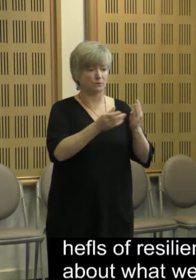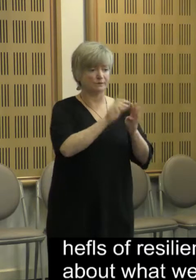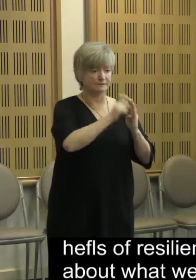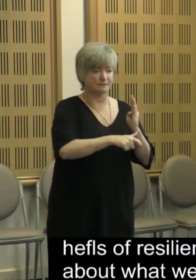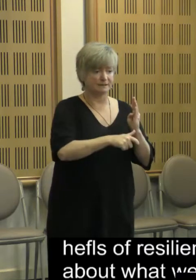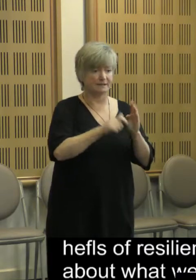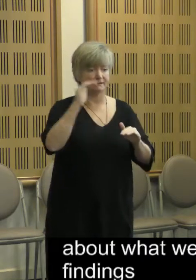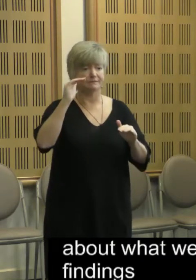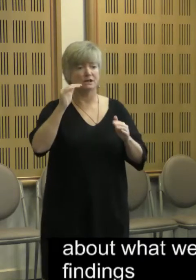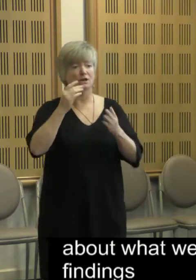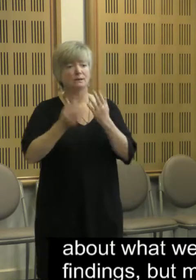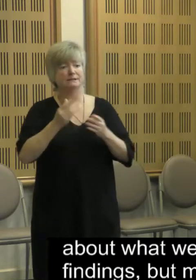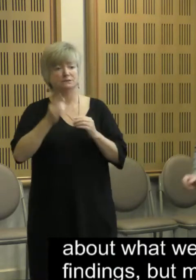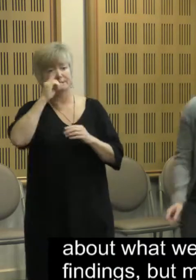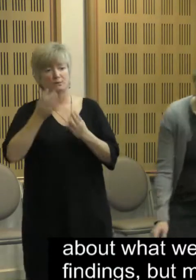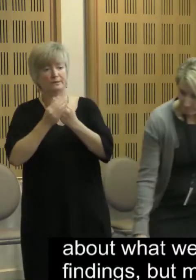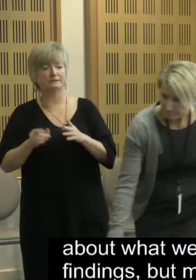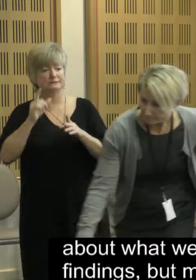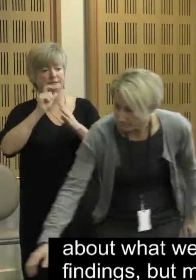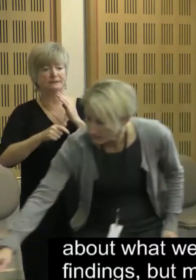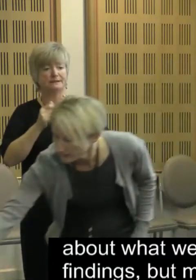that don't.